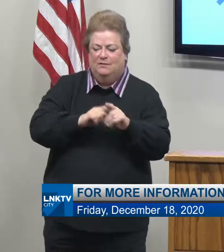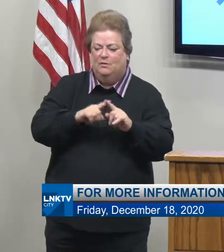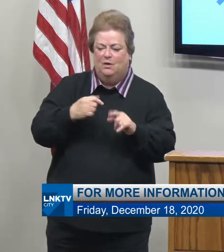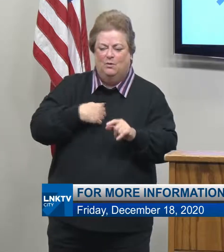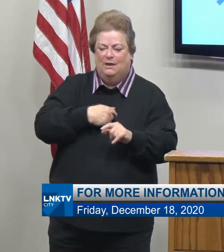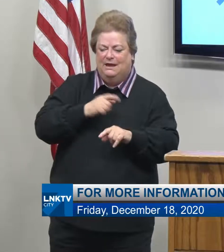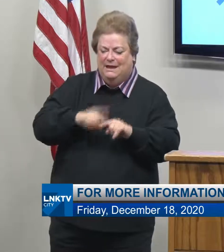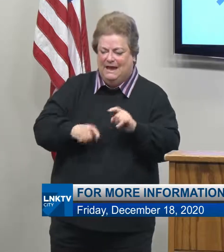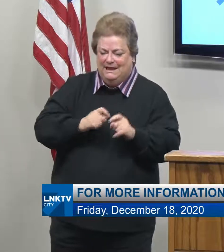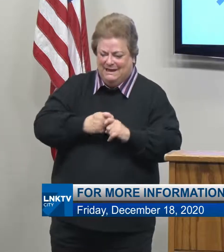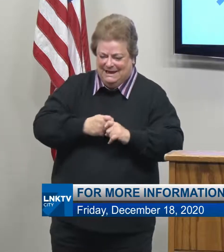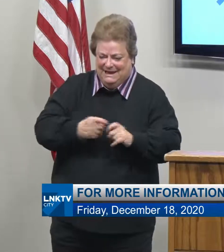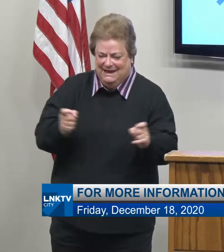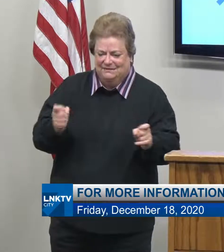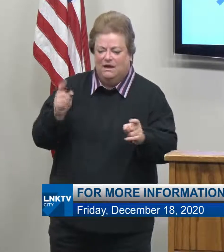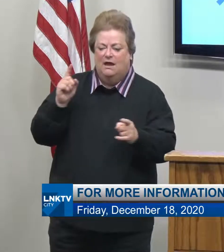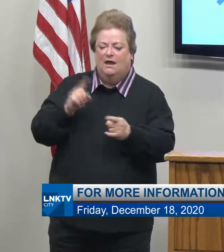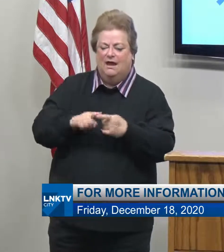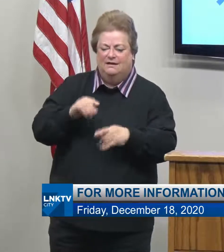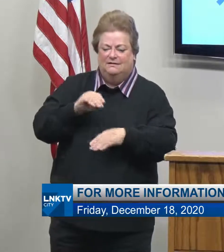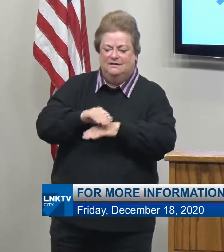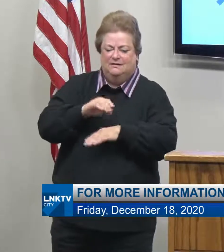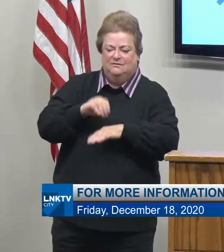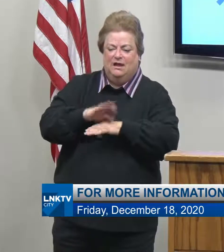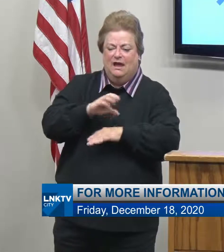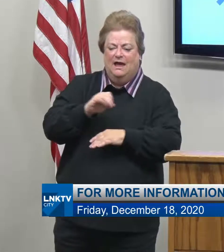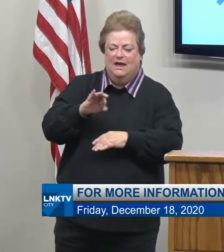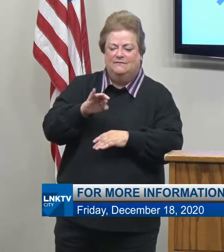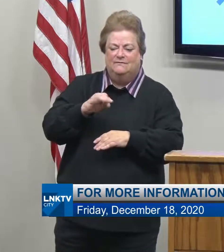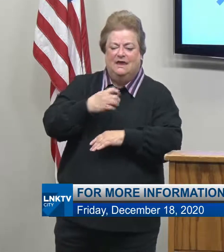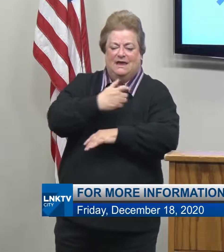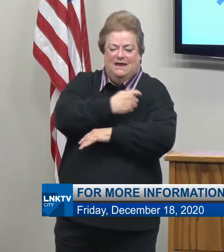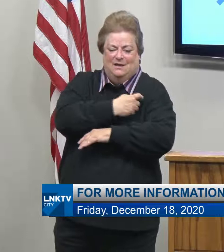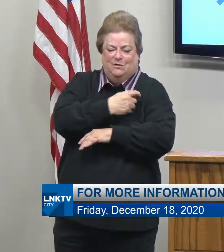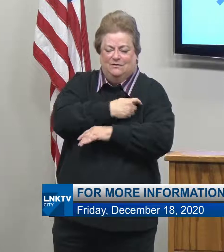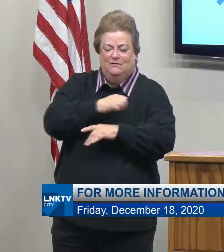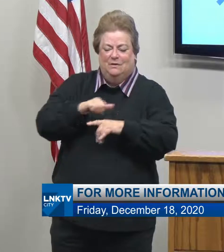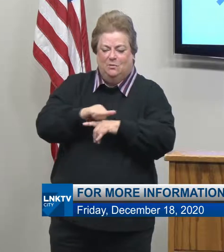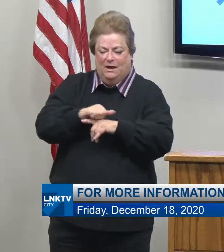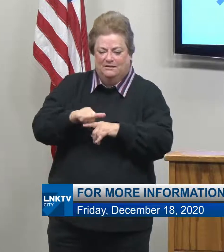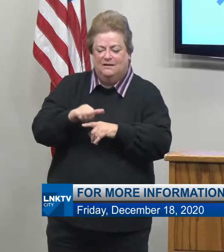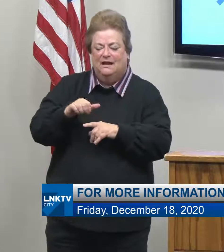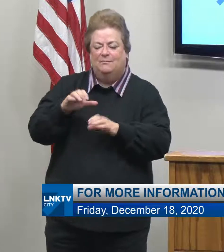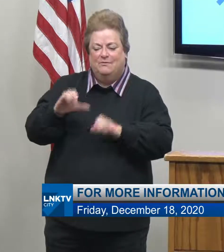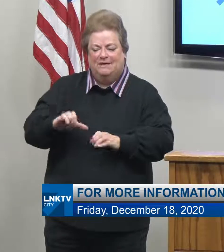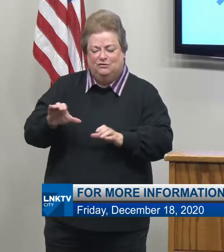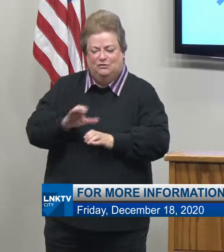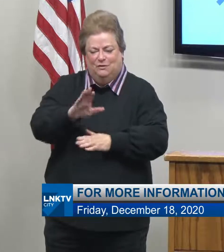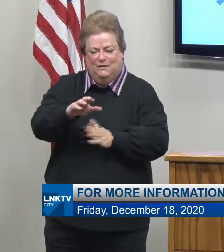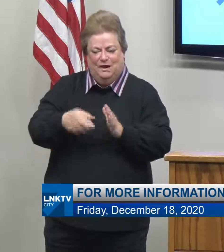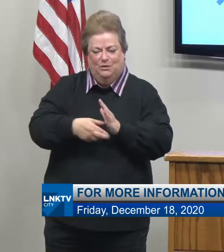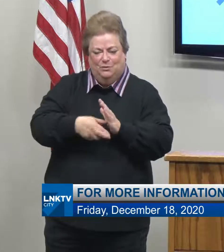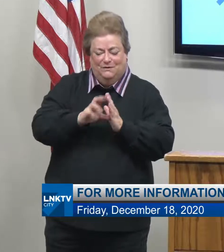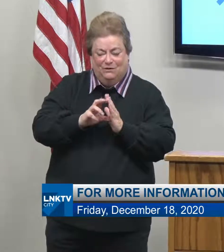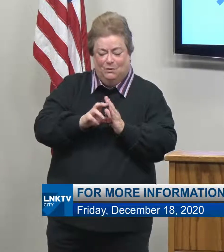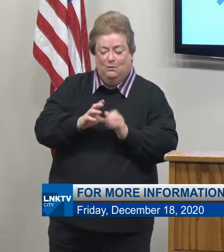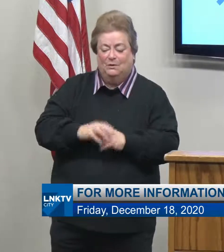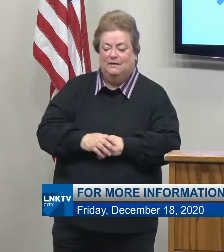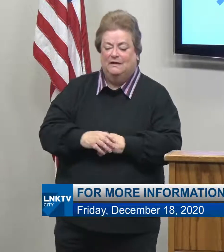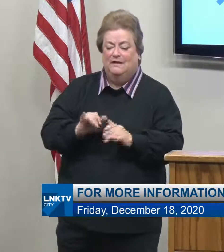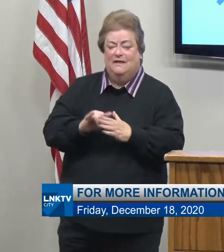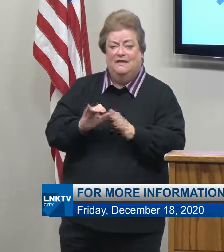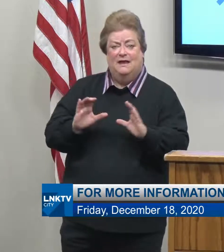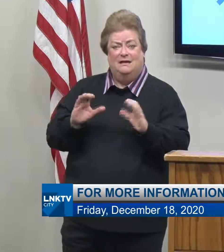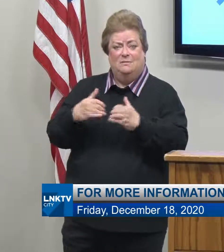until the Advisory Committee on Immunization Practice conducts its review. The committee that decides